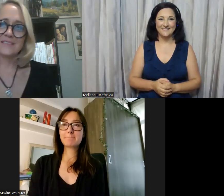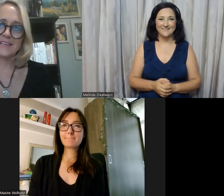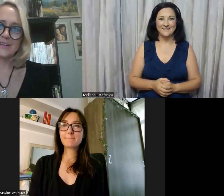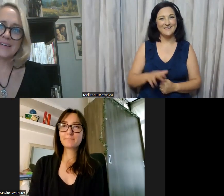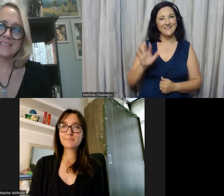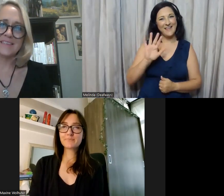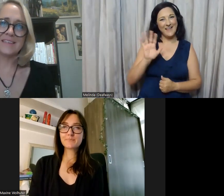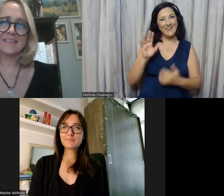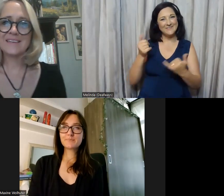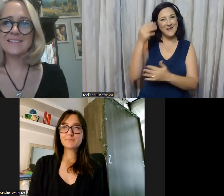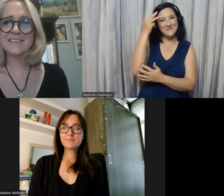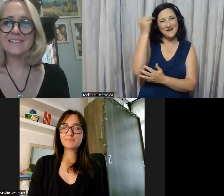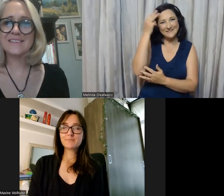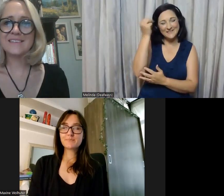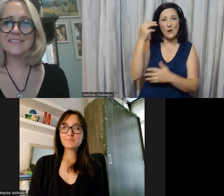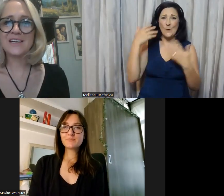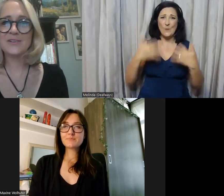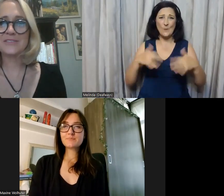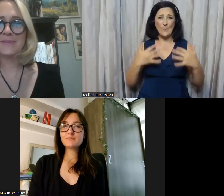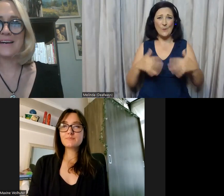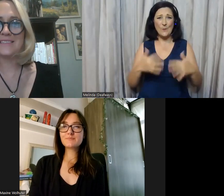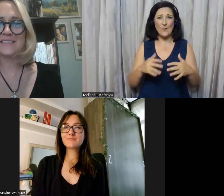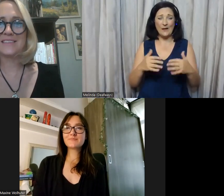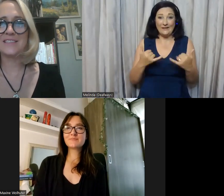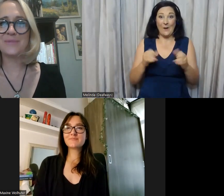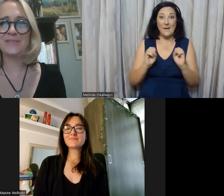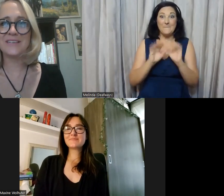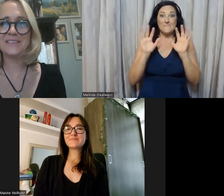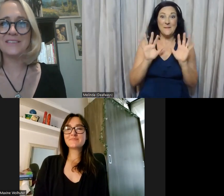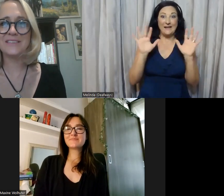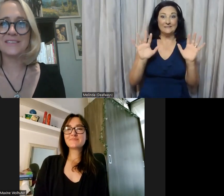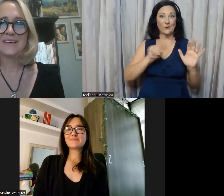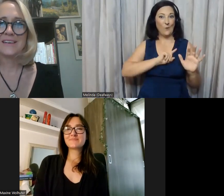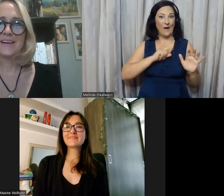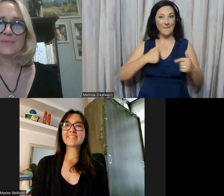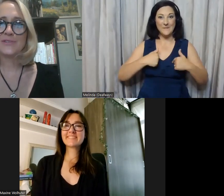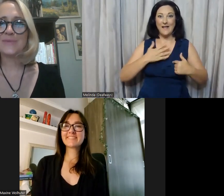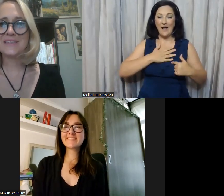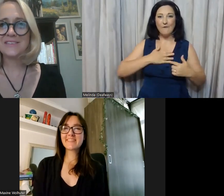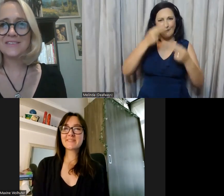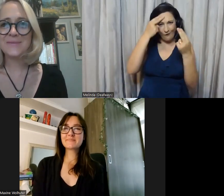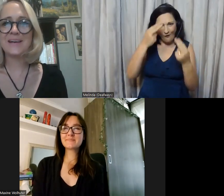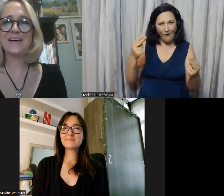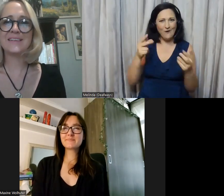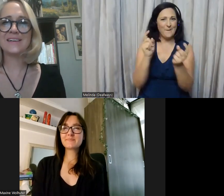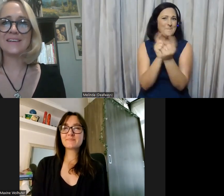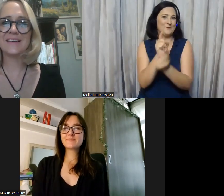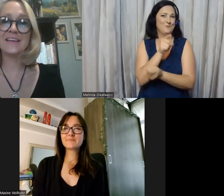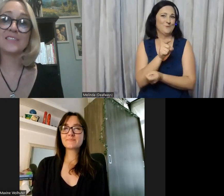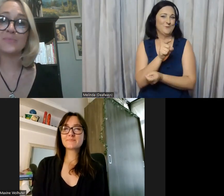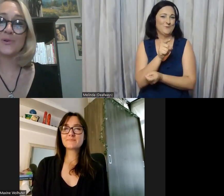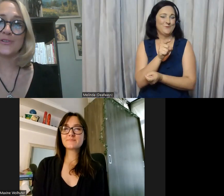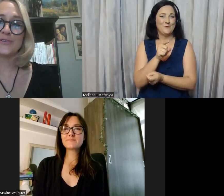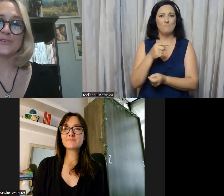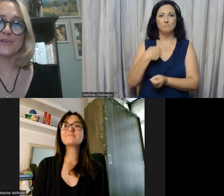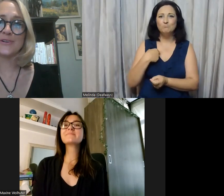Okay, so Maxine, yes, this is so amazing. It's such a privilege to meet you. And I